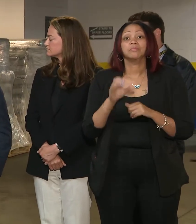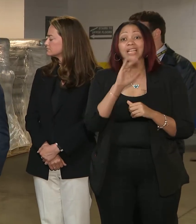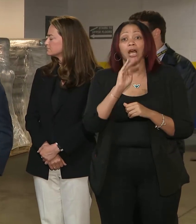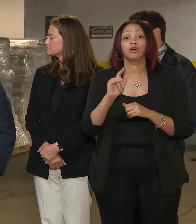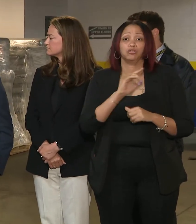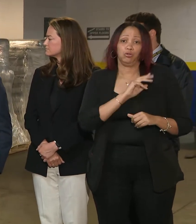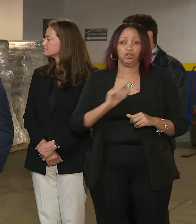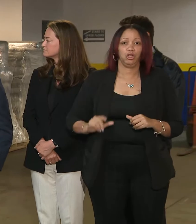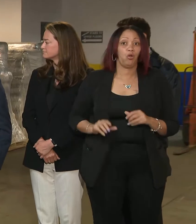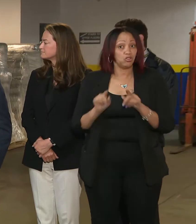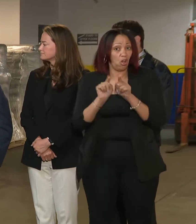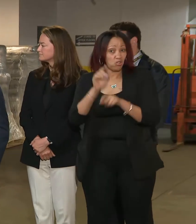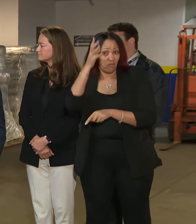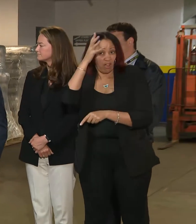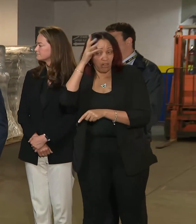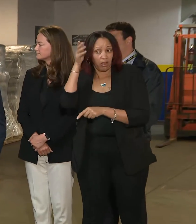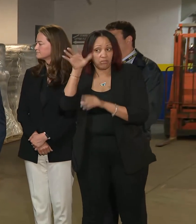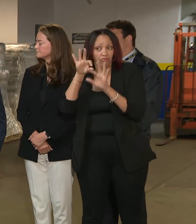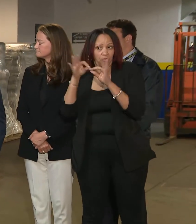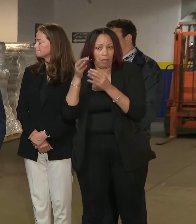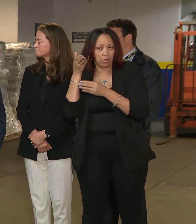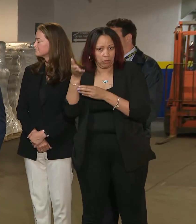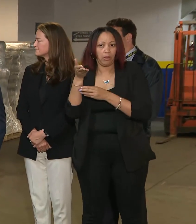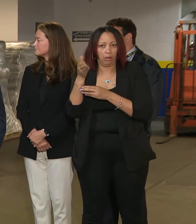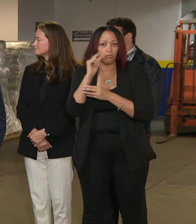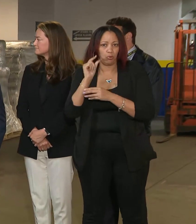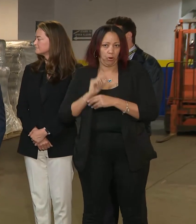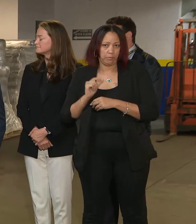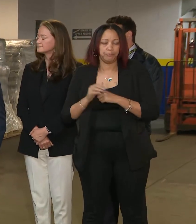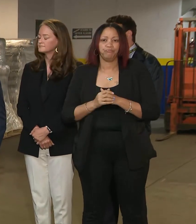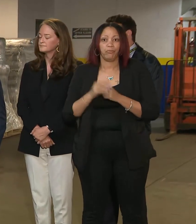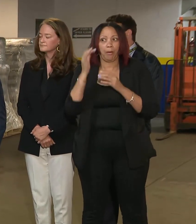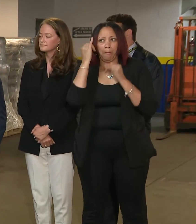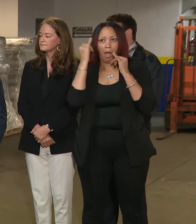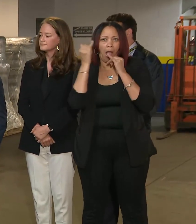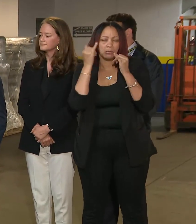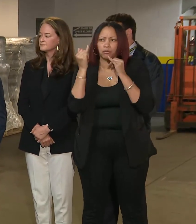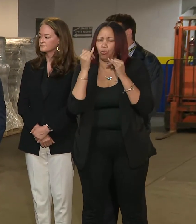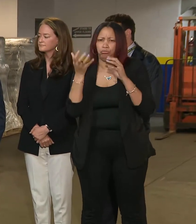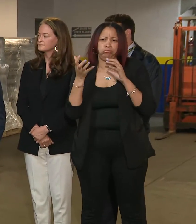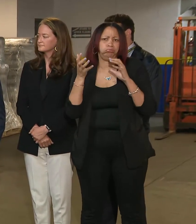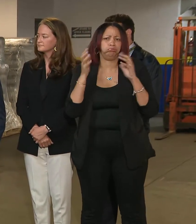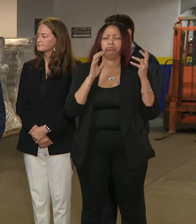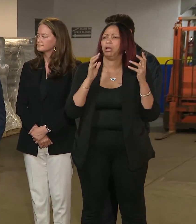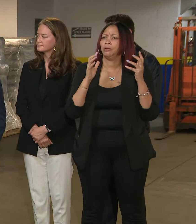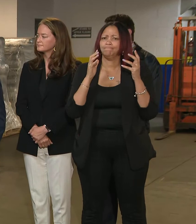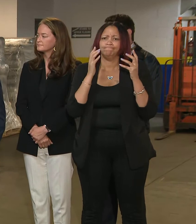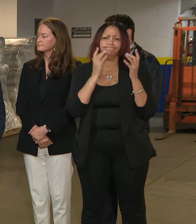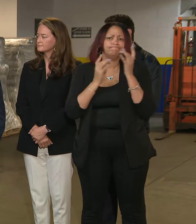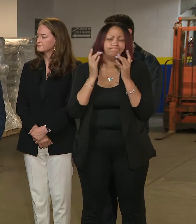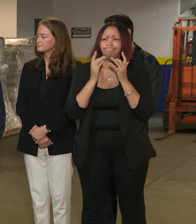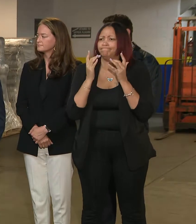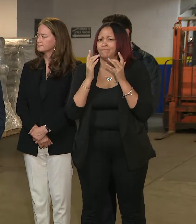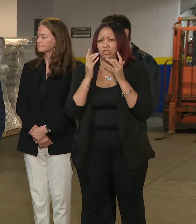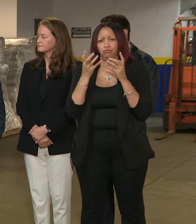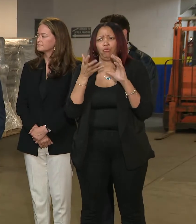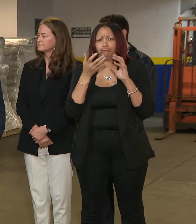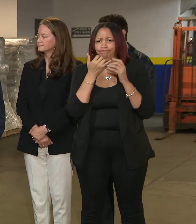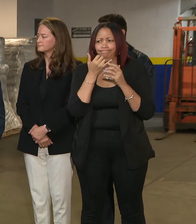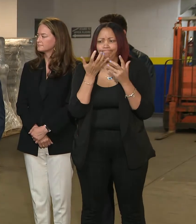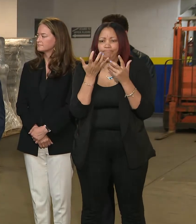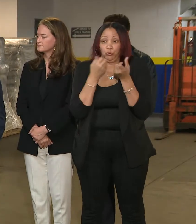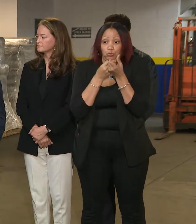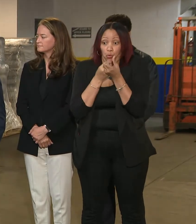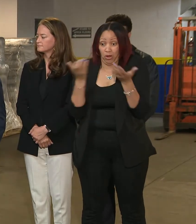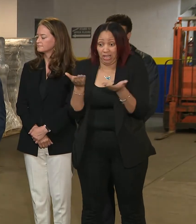also a father, and he has family back in the Ukraine. And you can imagine how difficult that must be for him to be here supporting